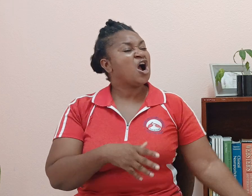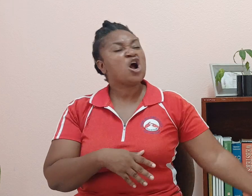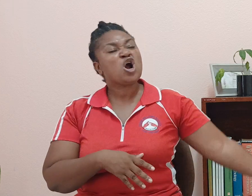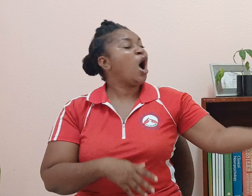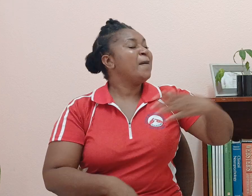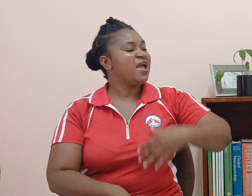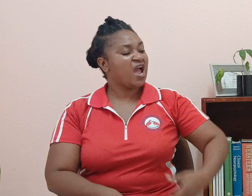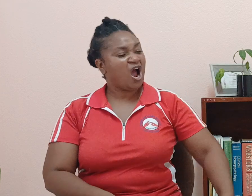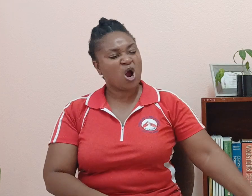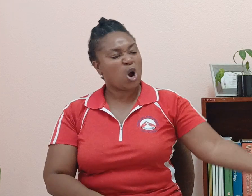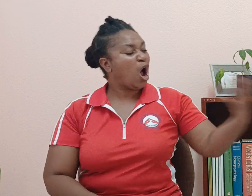him.